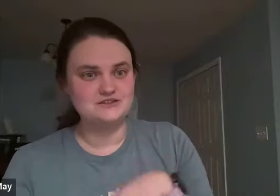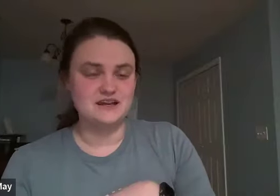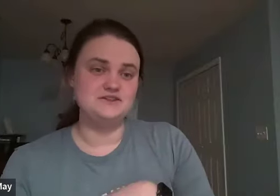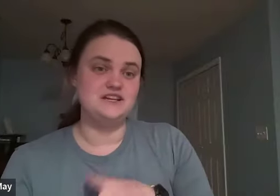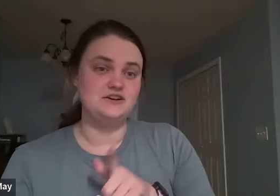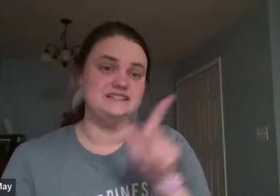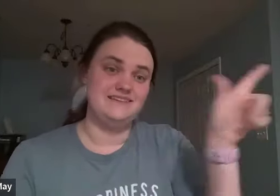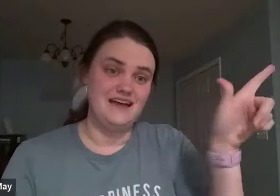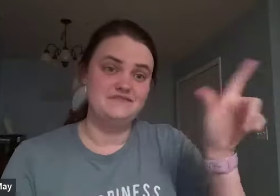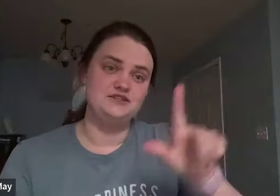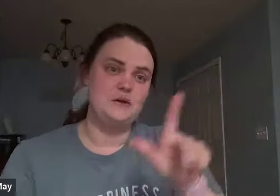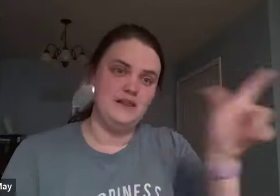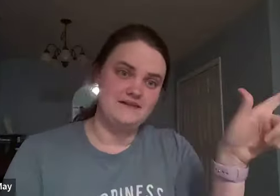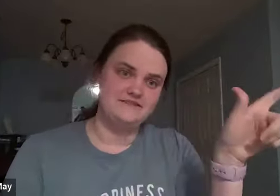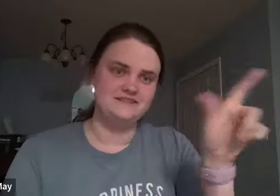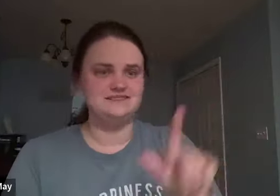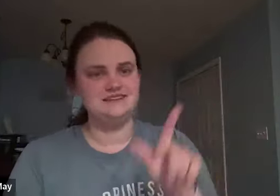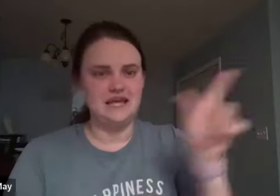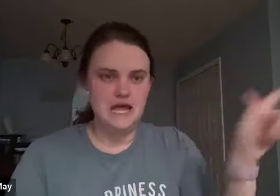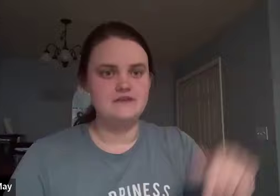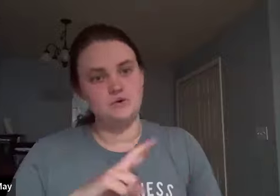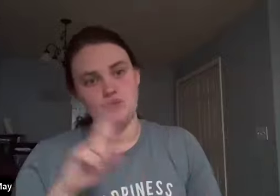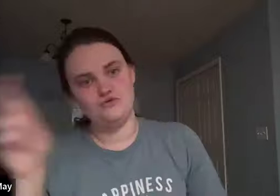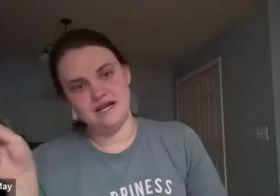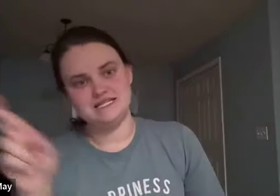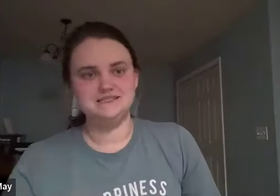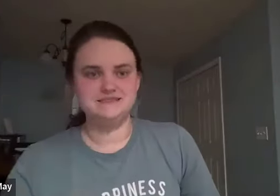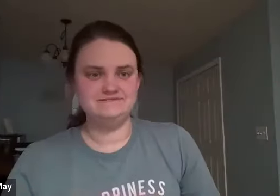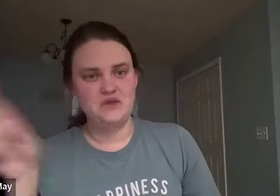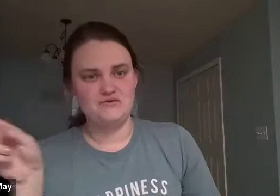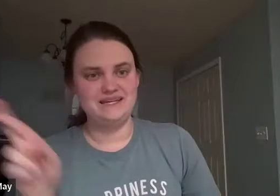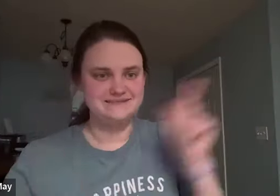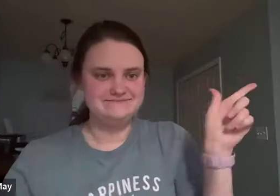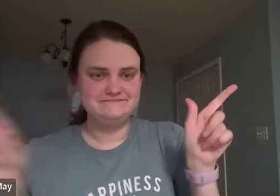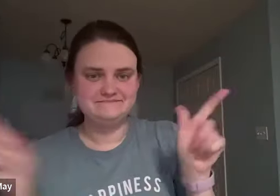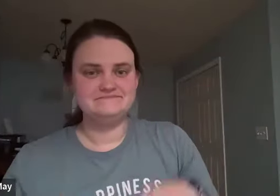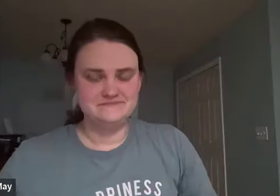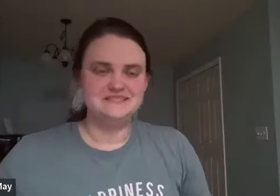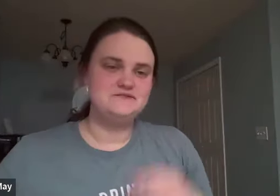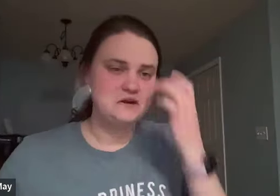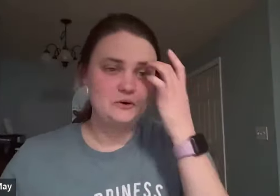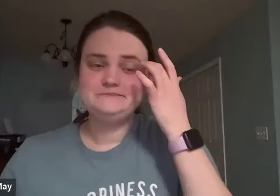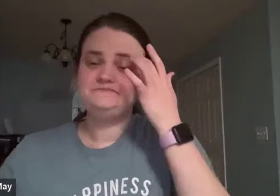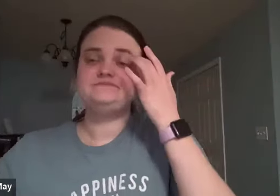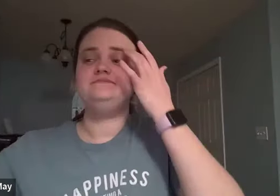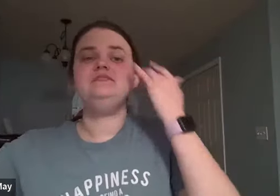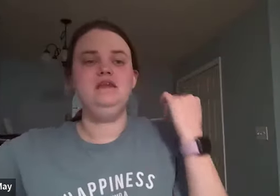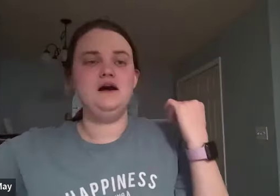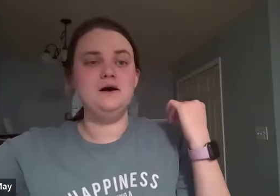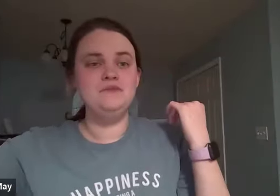like if you're saying you're going to take a left, you'd go left, like left or right. Right. It's very cool.